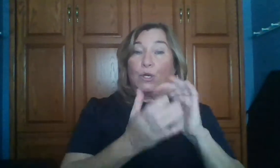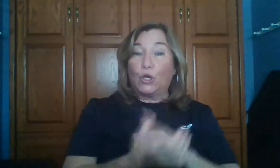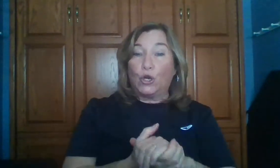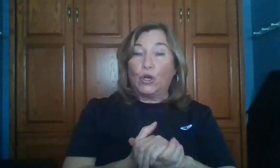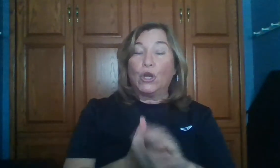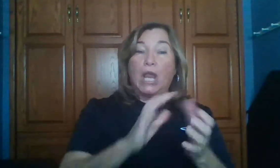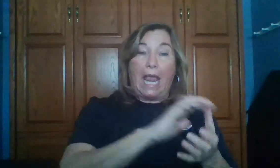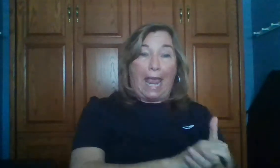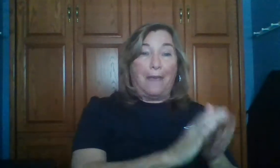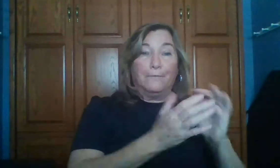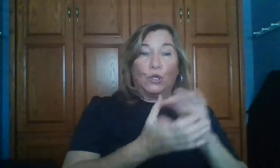Butter.